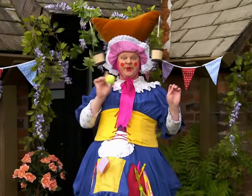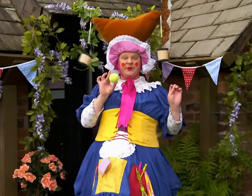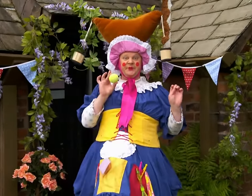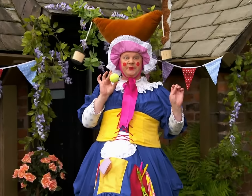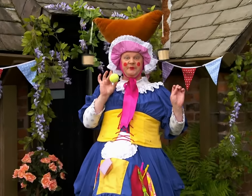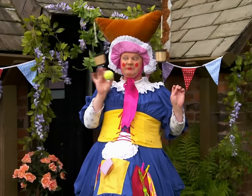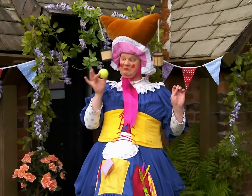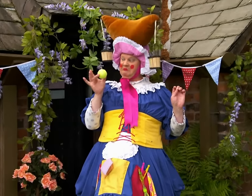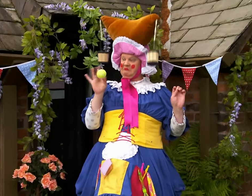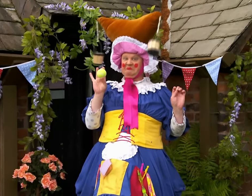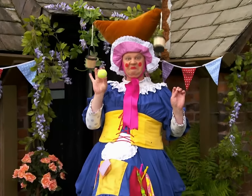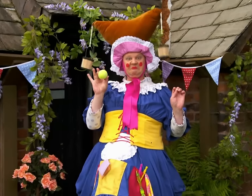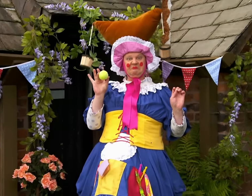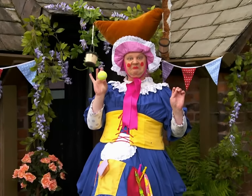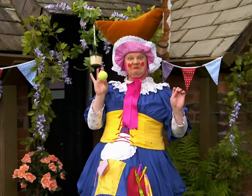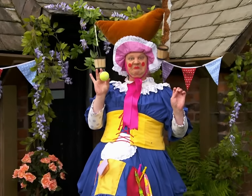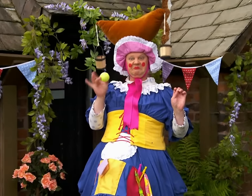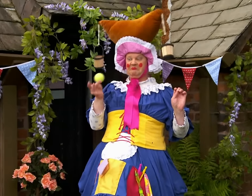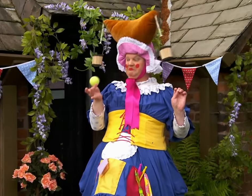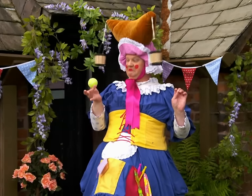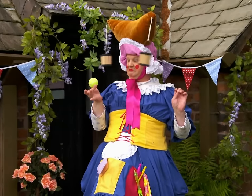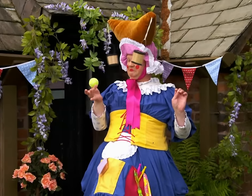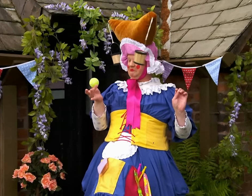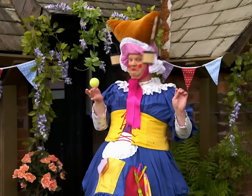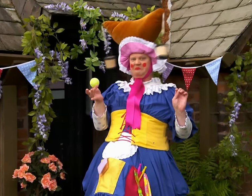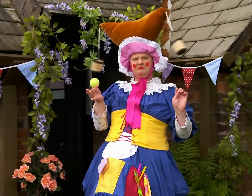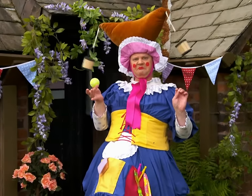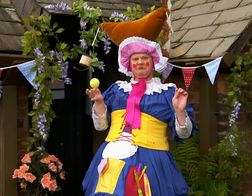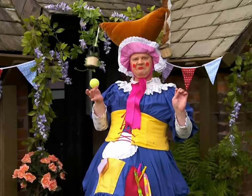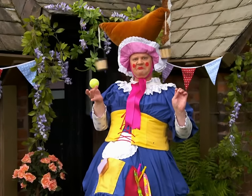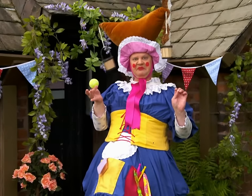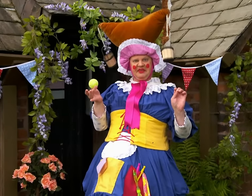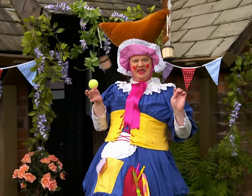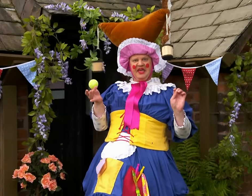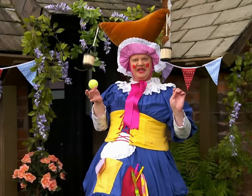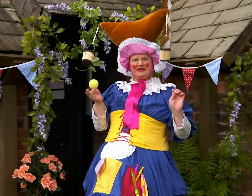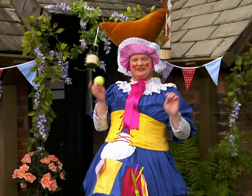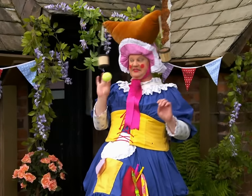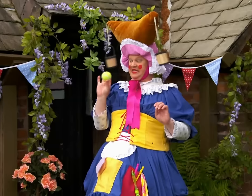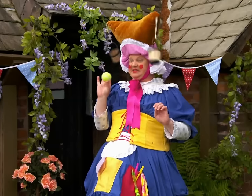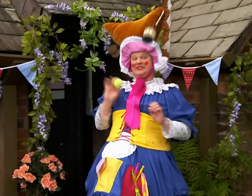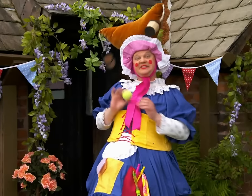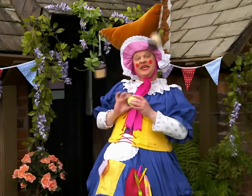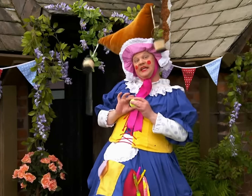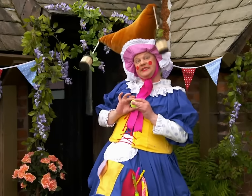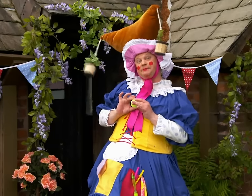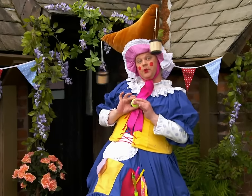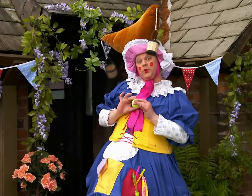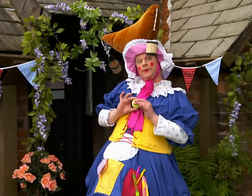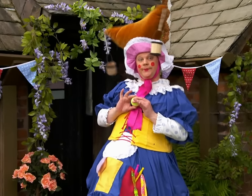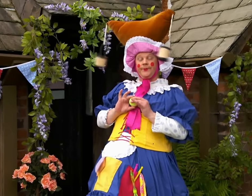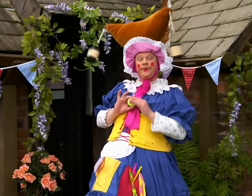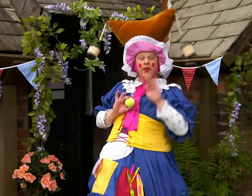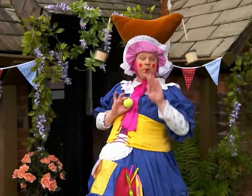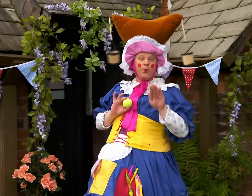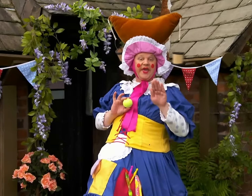Ooh! It's a tennis ball, Aunt Polly. Yes, it is a tennis ball.